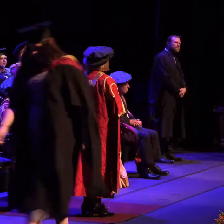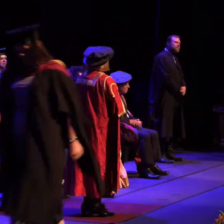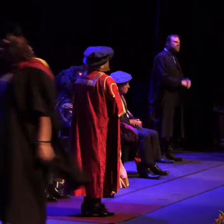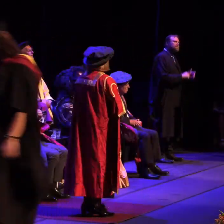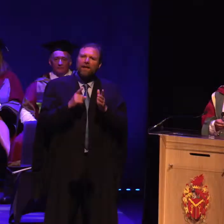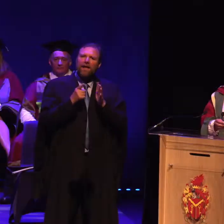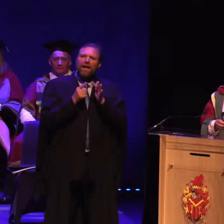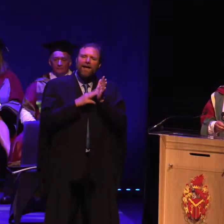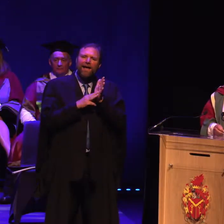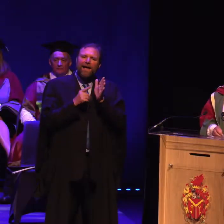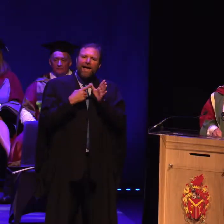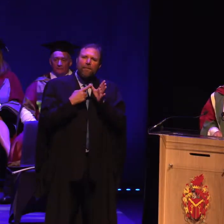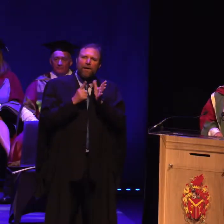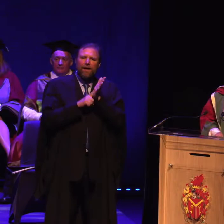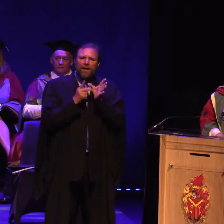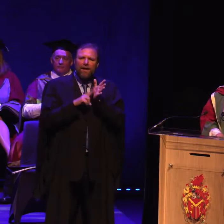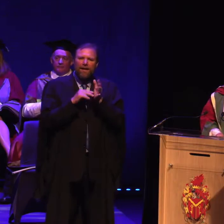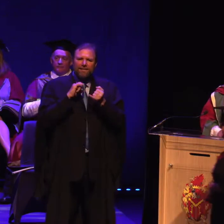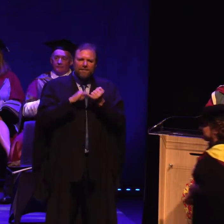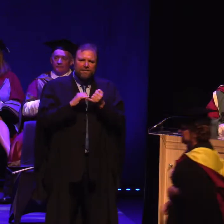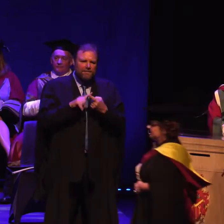Emma Sarah Lowndes.